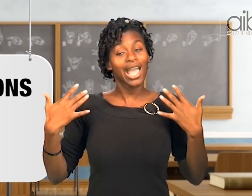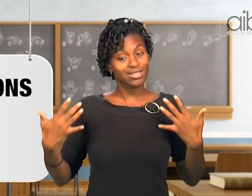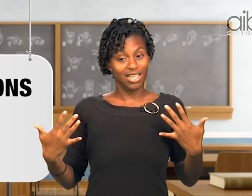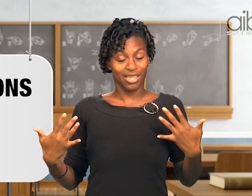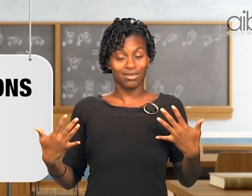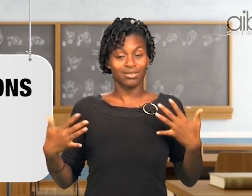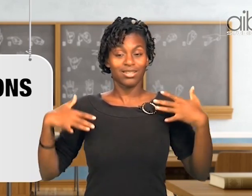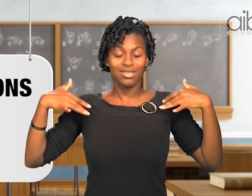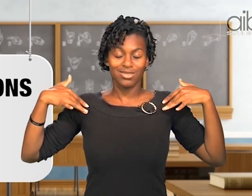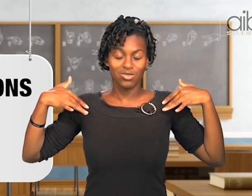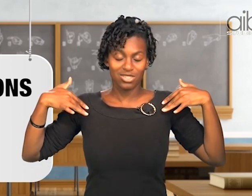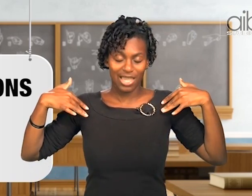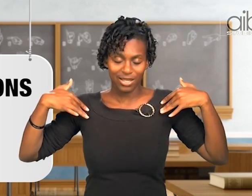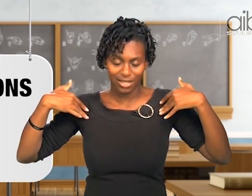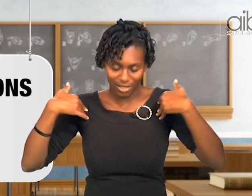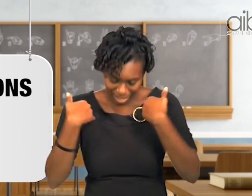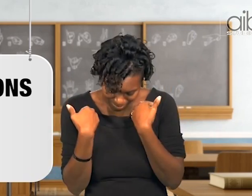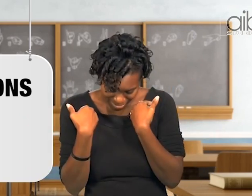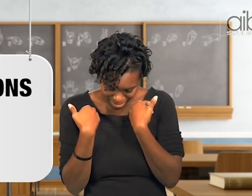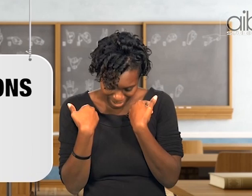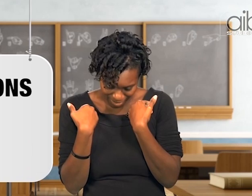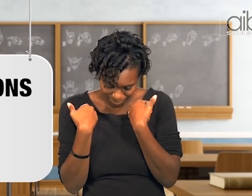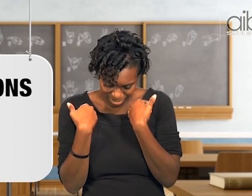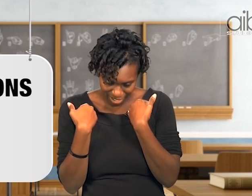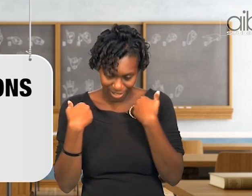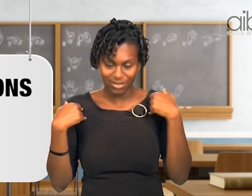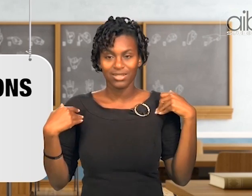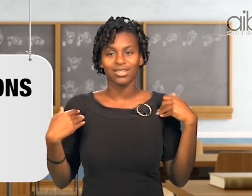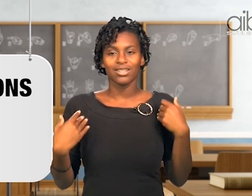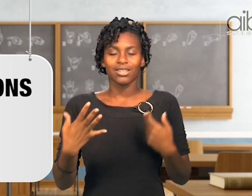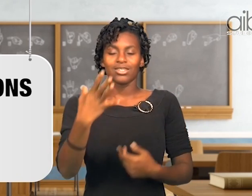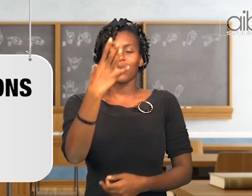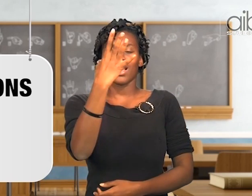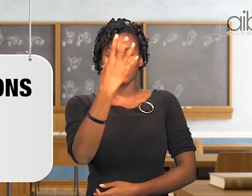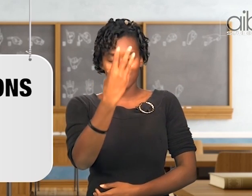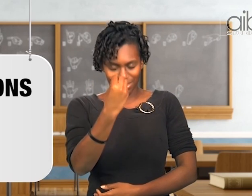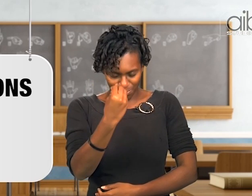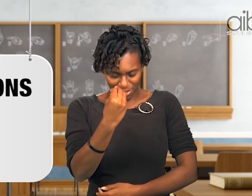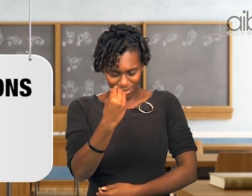act tired. So you just kind of collapse like that for tired. You have sleepy.